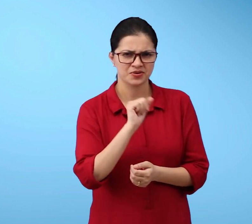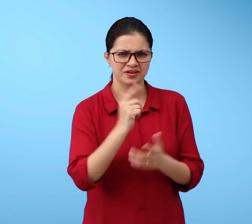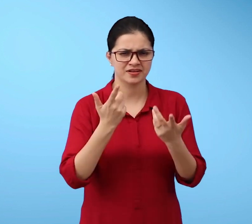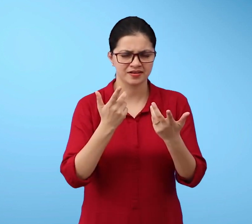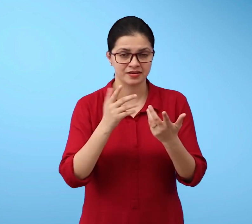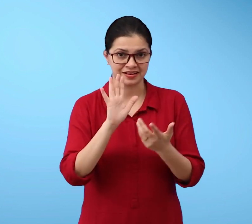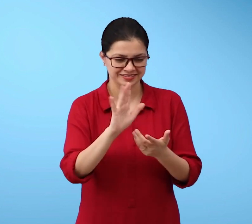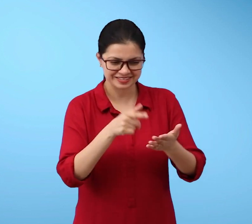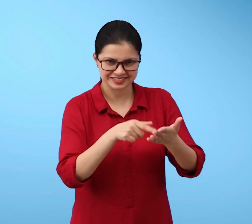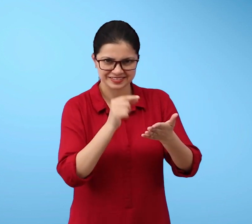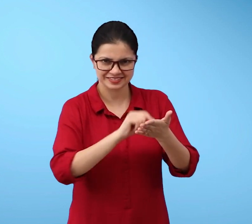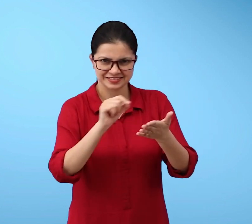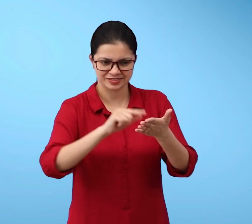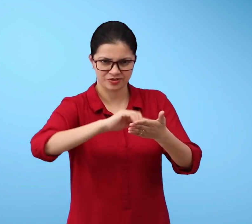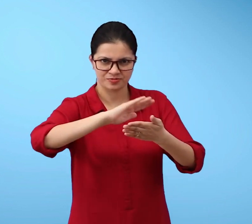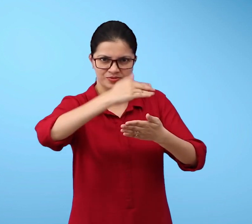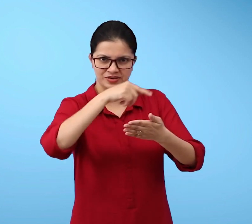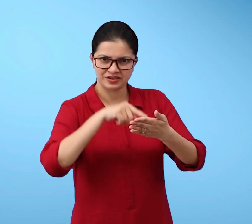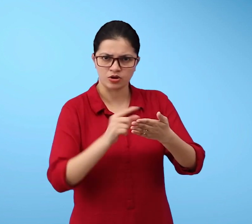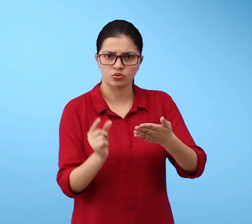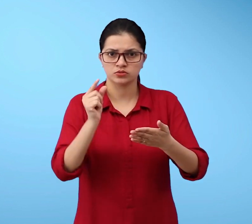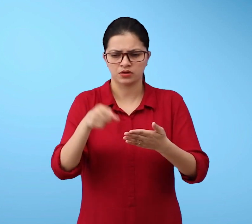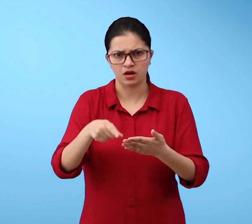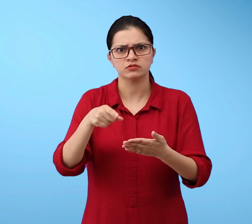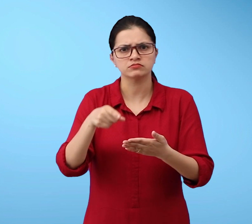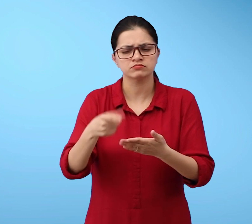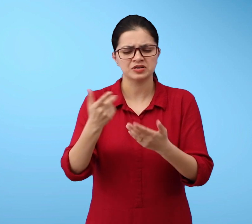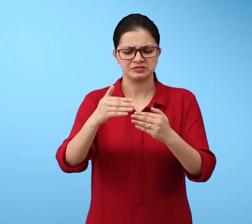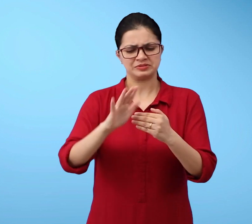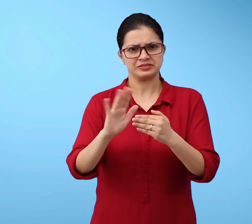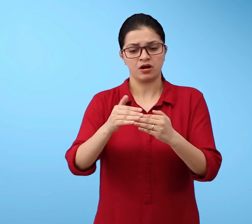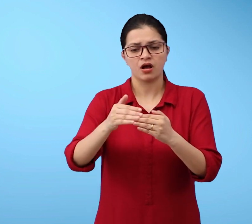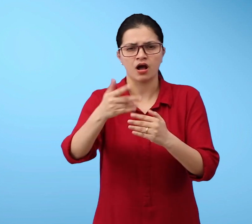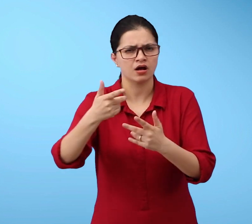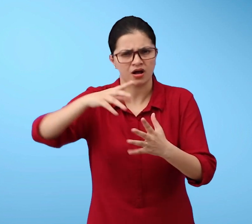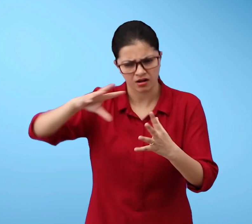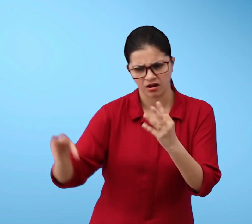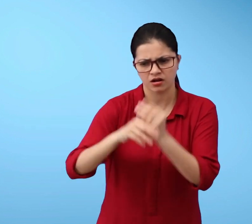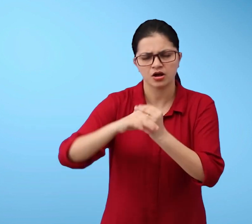Many of the ideas of the Upanishads were later developed by the famous thinker